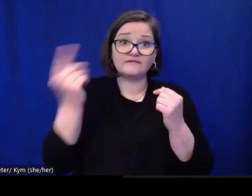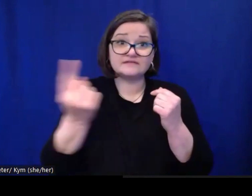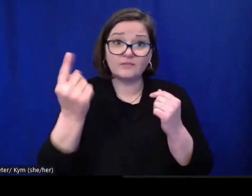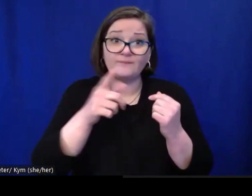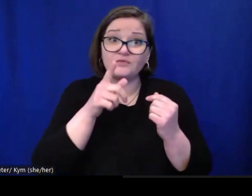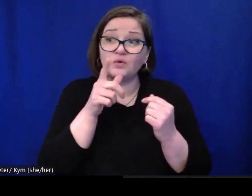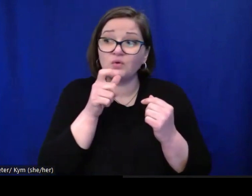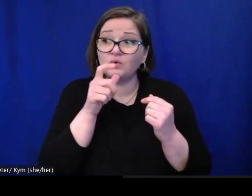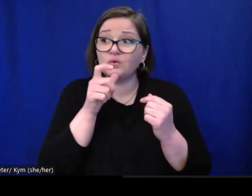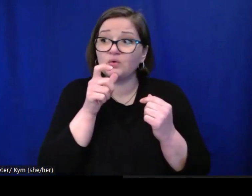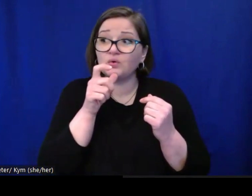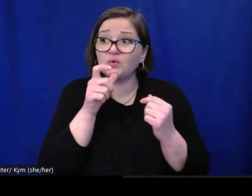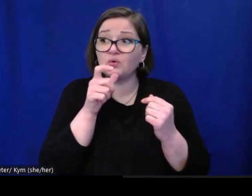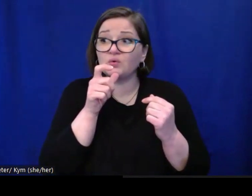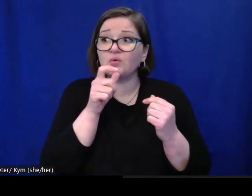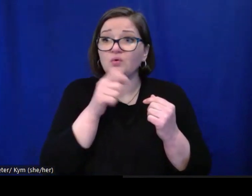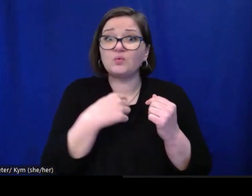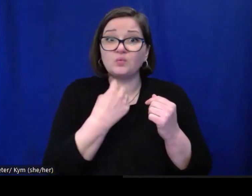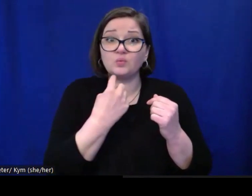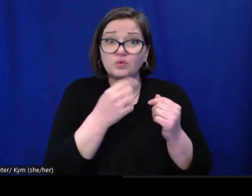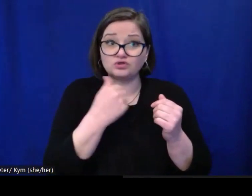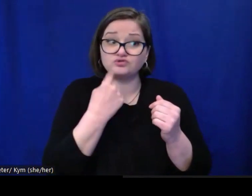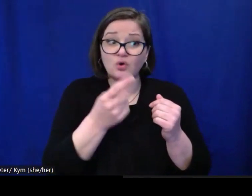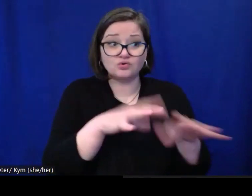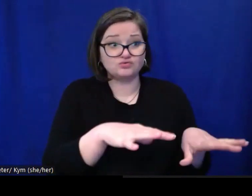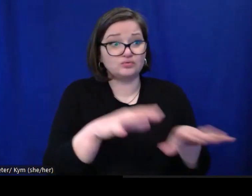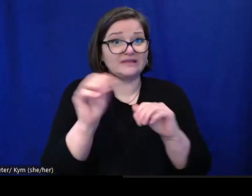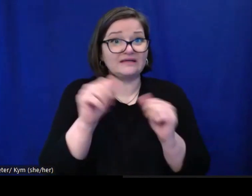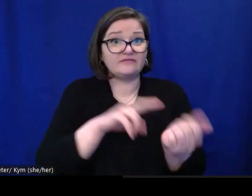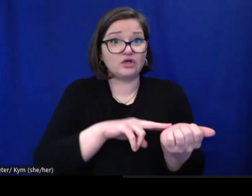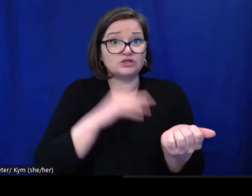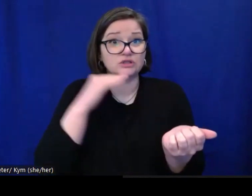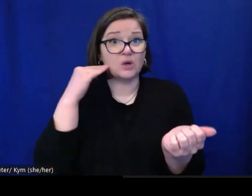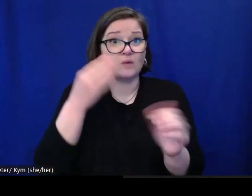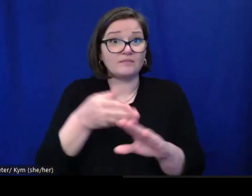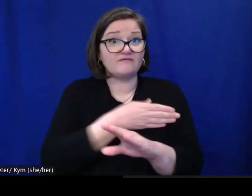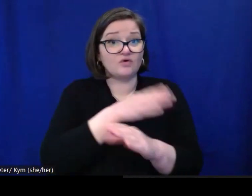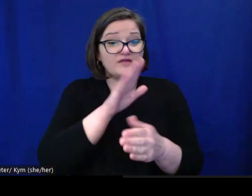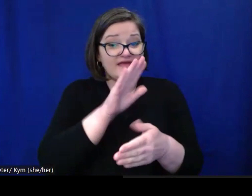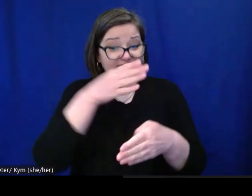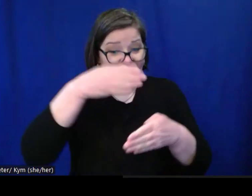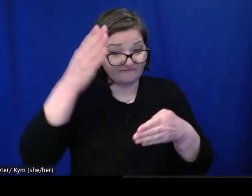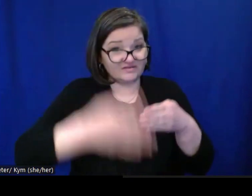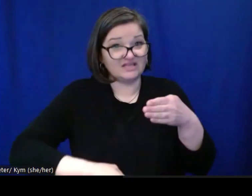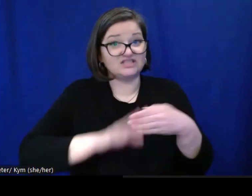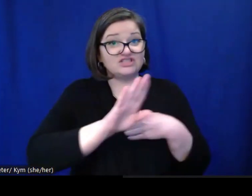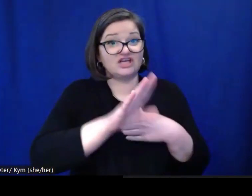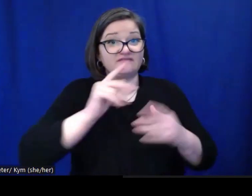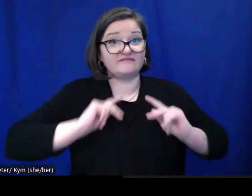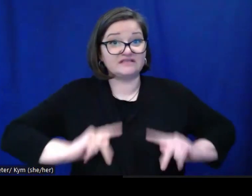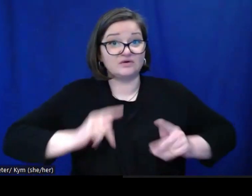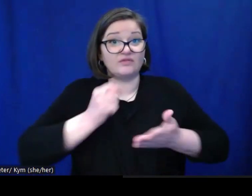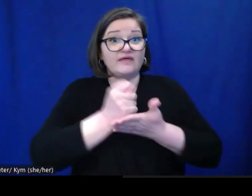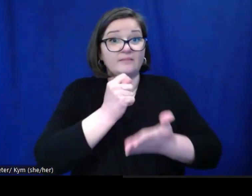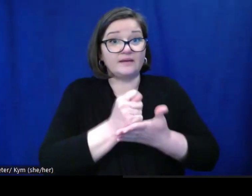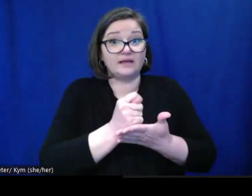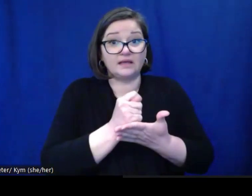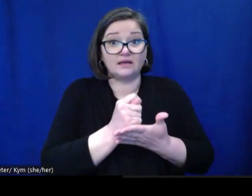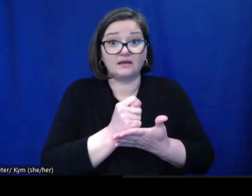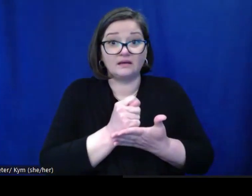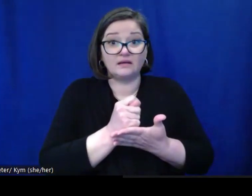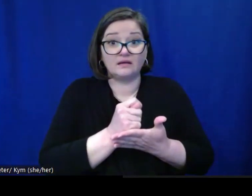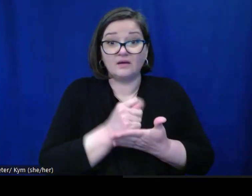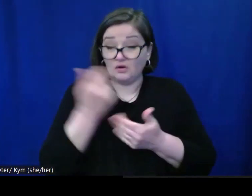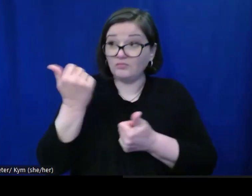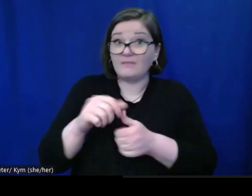put out of a nursing home before had they finished physical therapy? Remember I